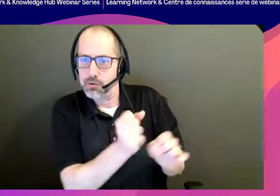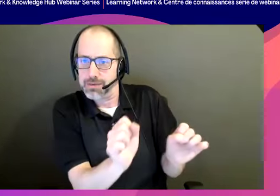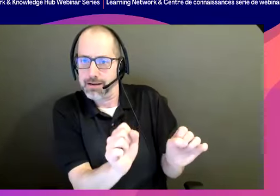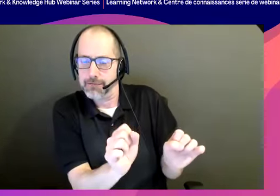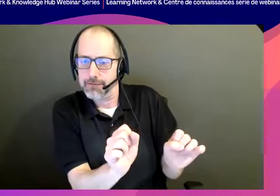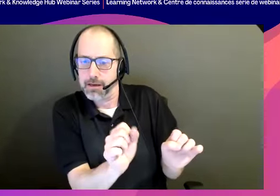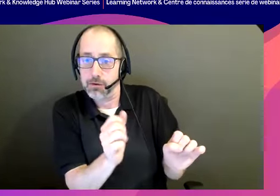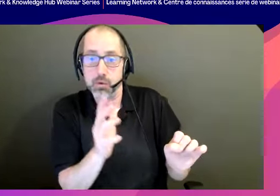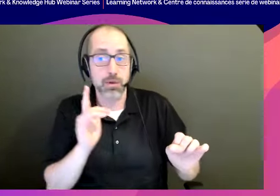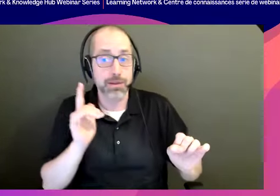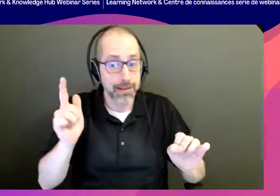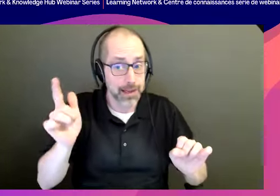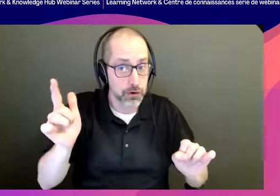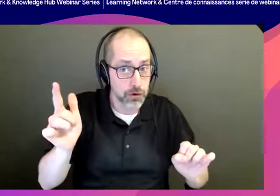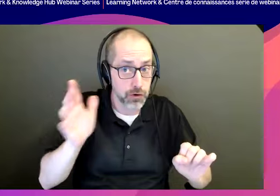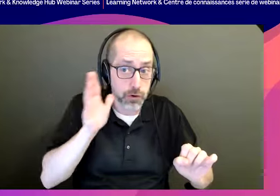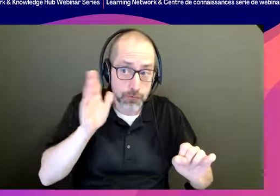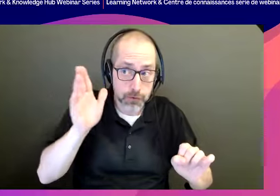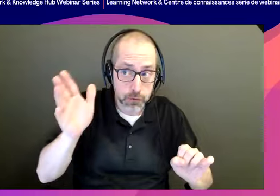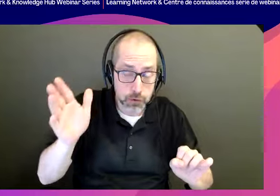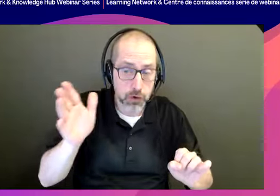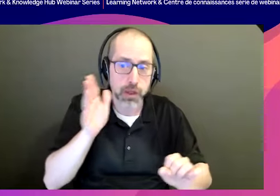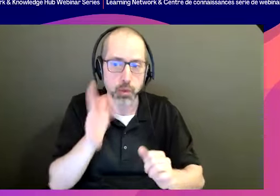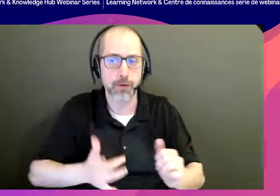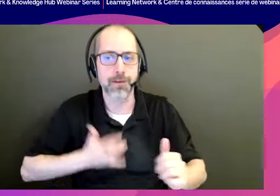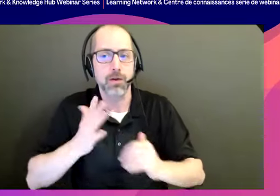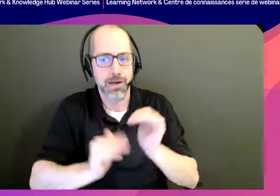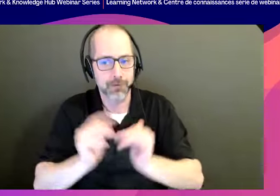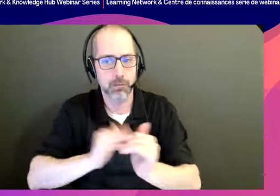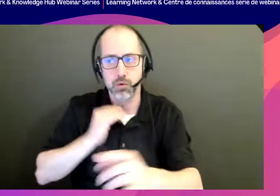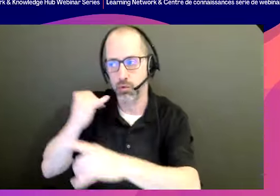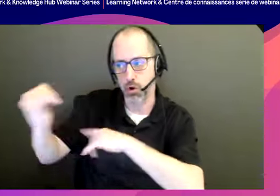will feel comfortable calling if they need help again.